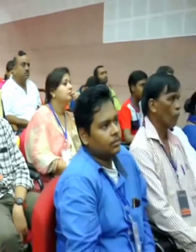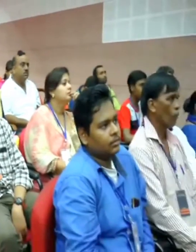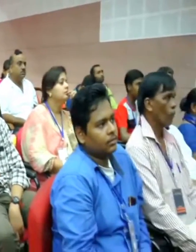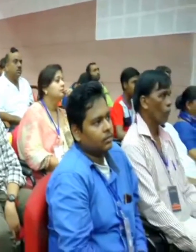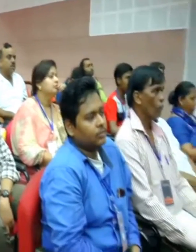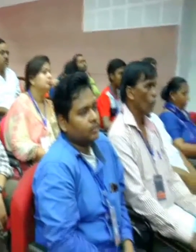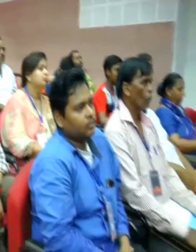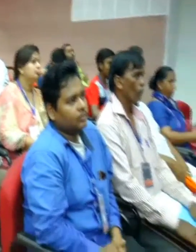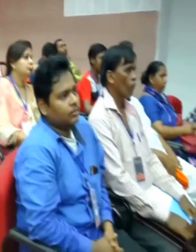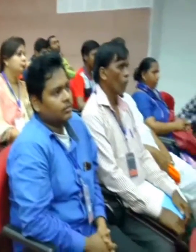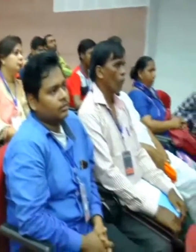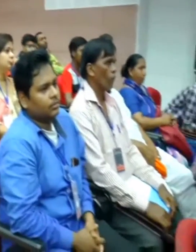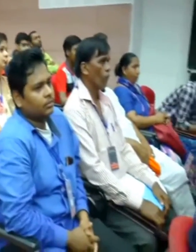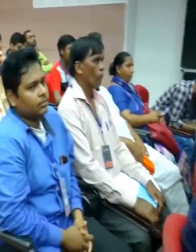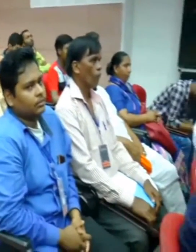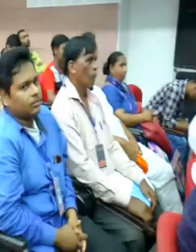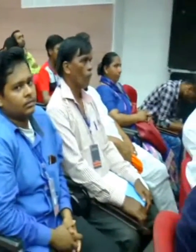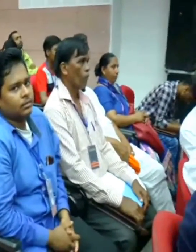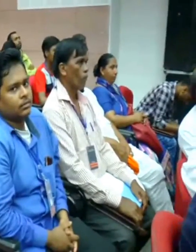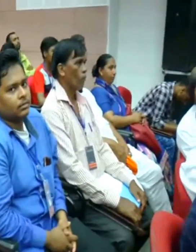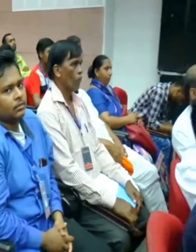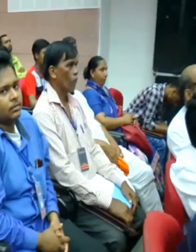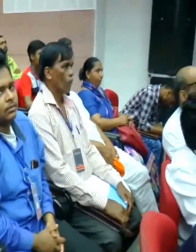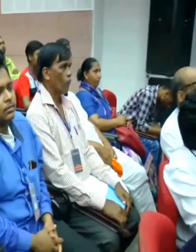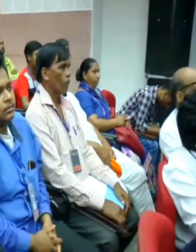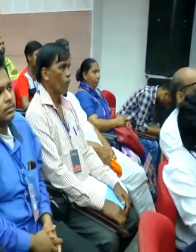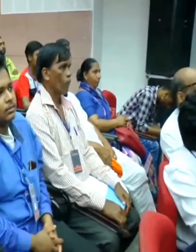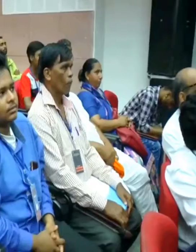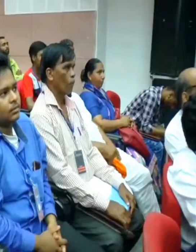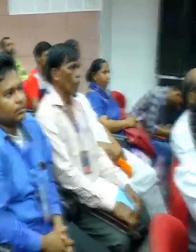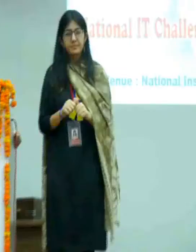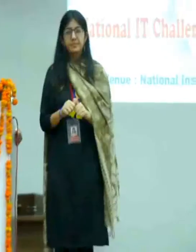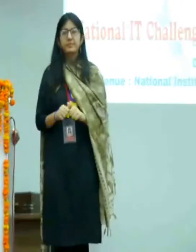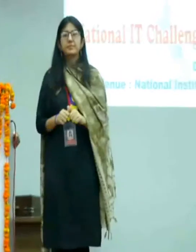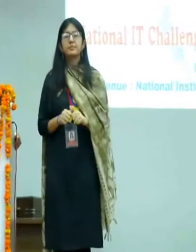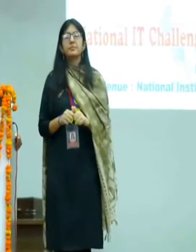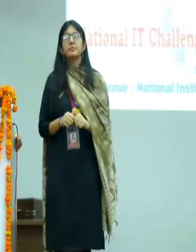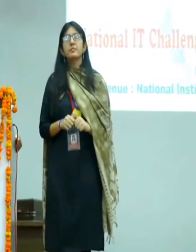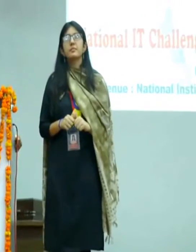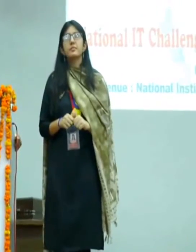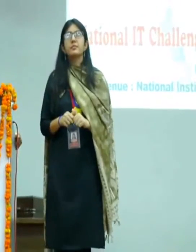Deans, HOD, judges, student, colleagues, custodian and media person,